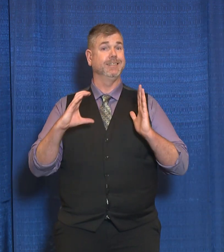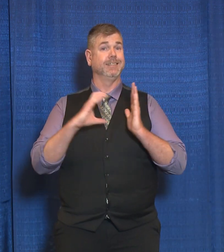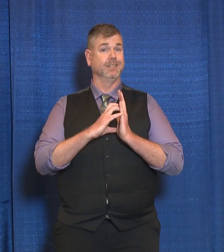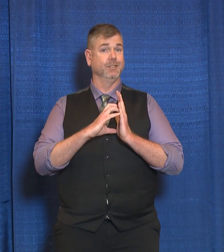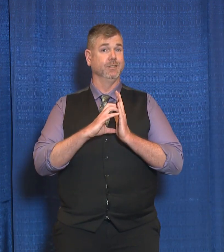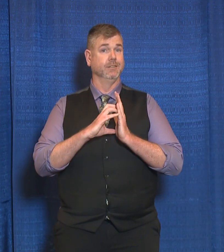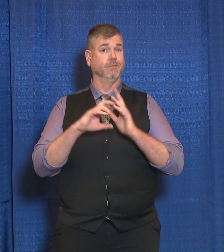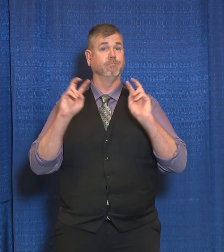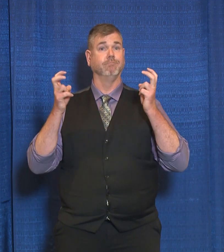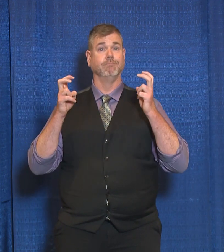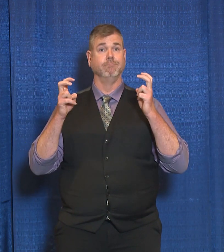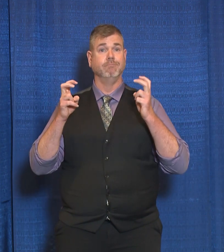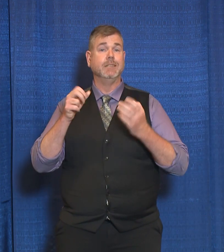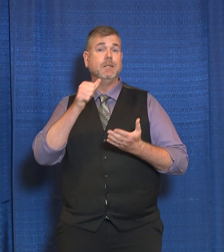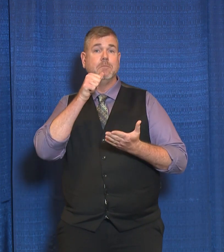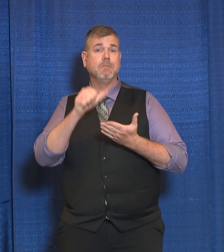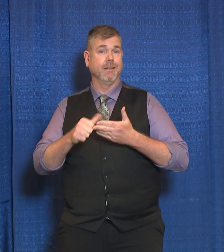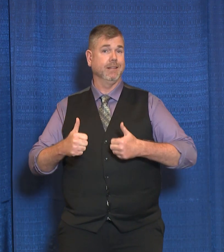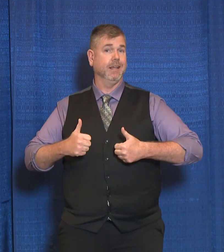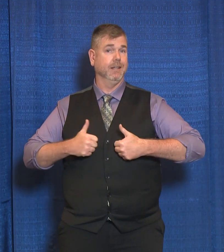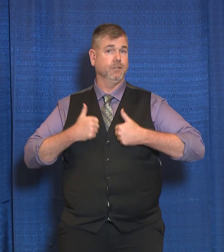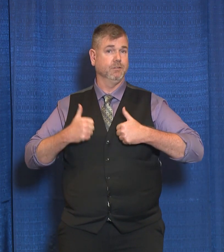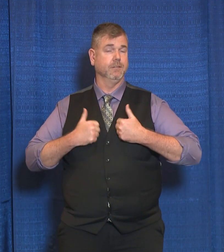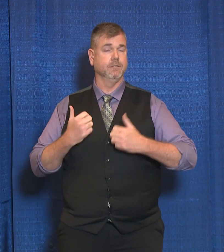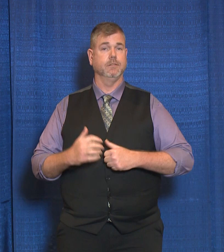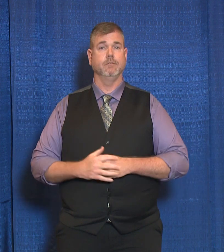Mailing address.